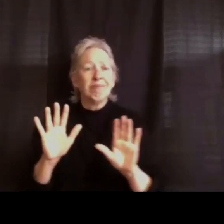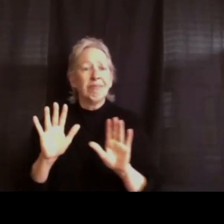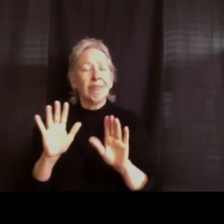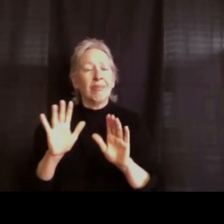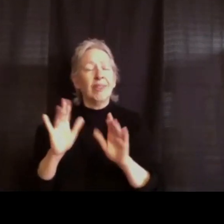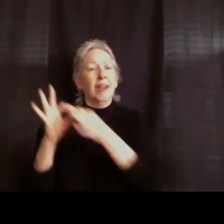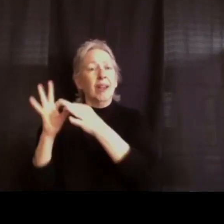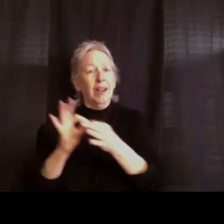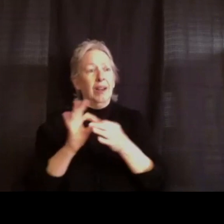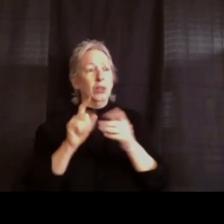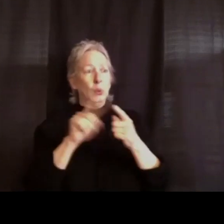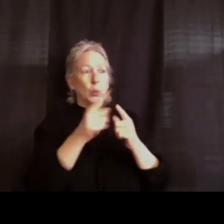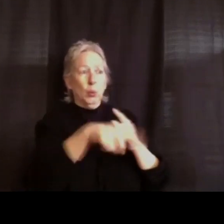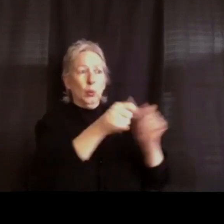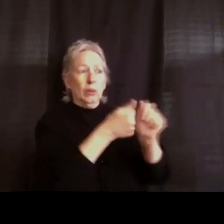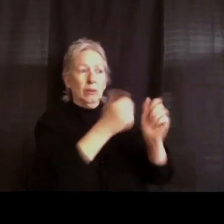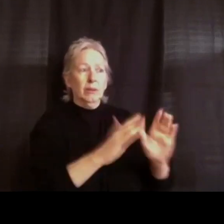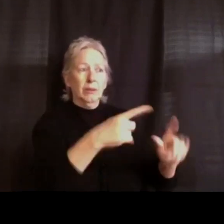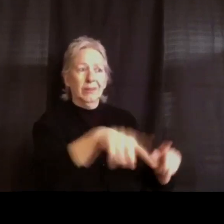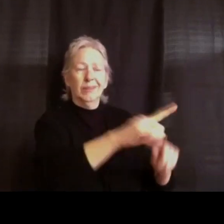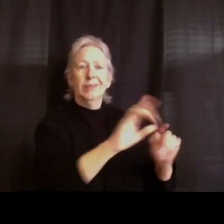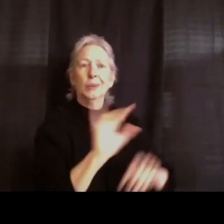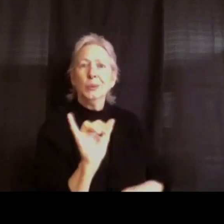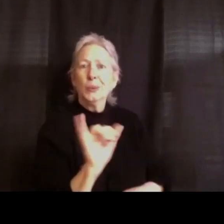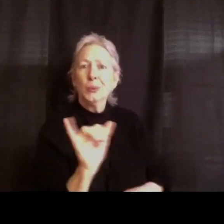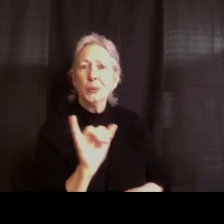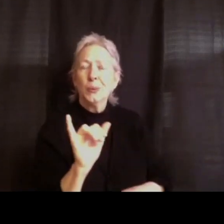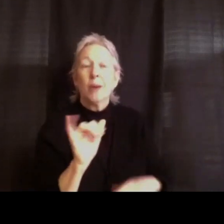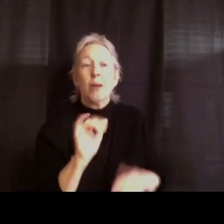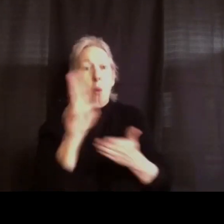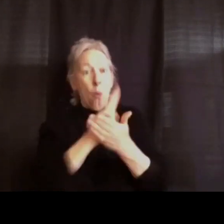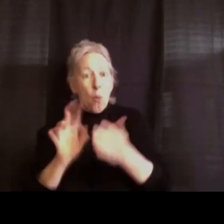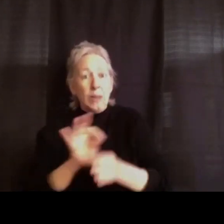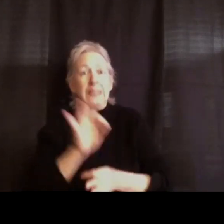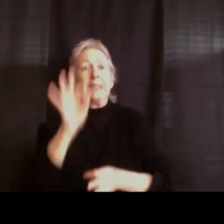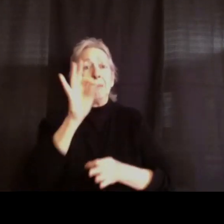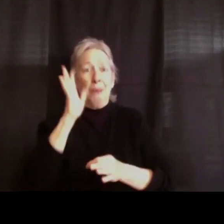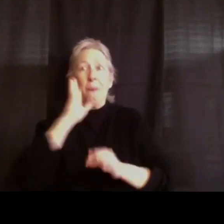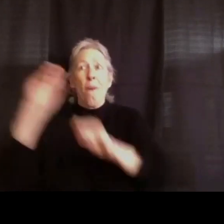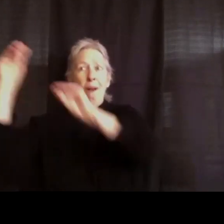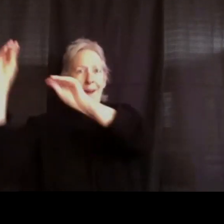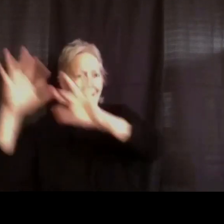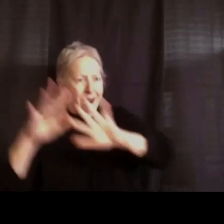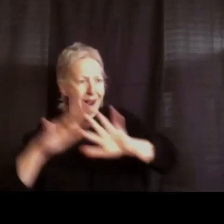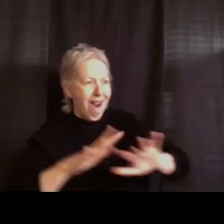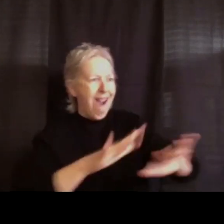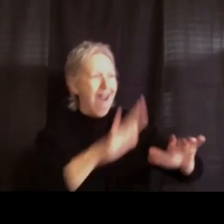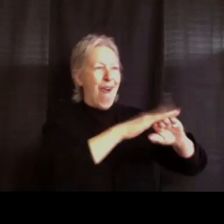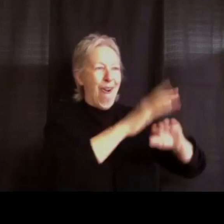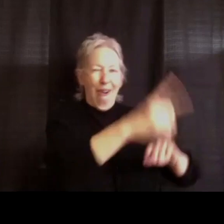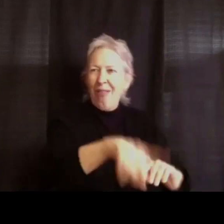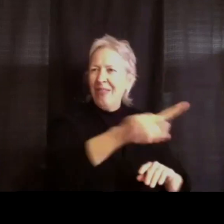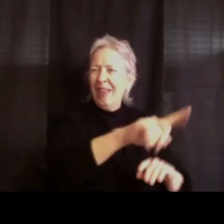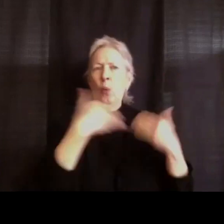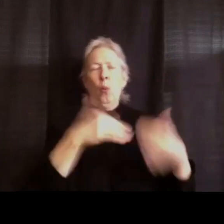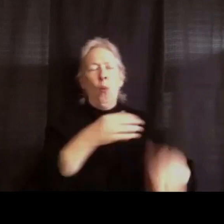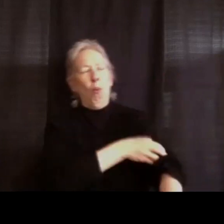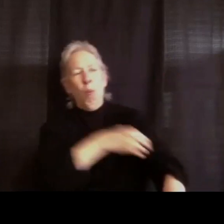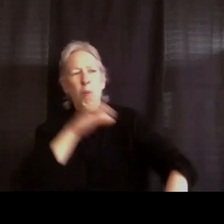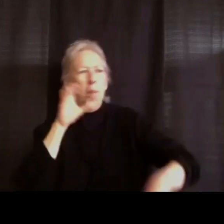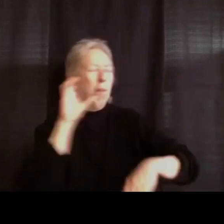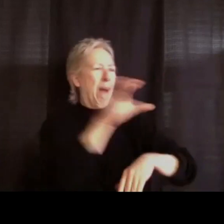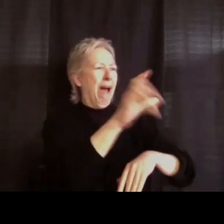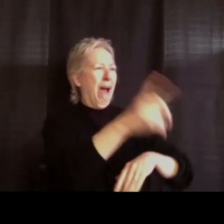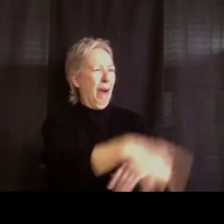disciples. It's about the outpouring of the Spirit, a mighty Spirit who will empower the disciples and